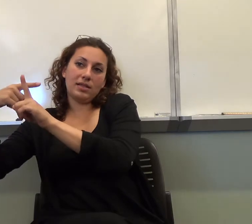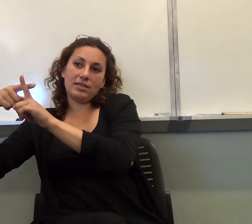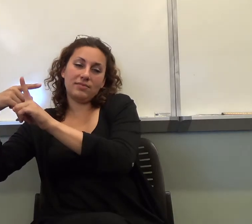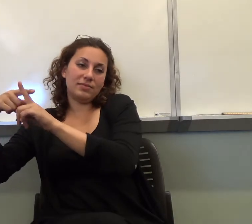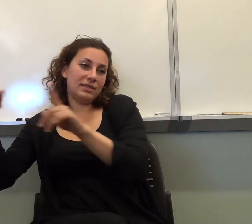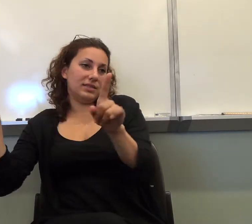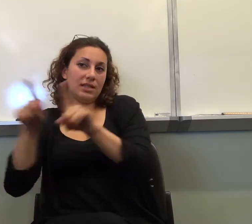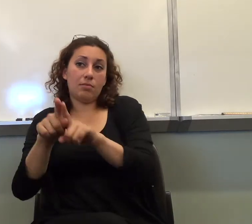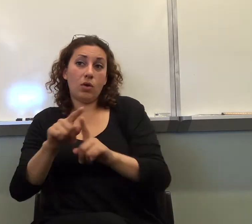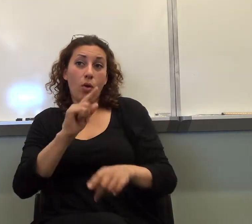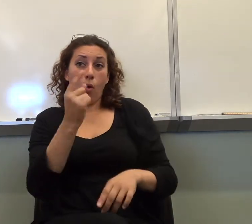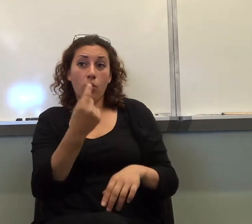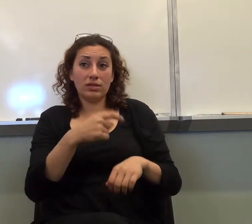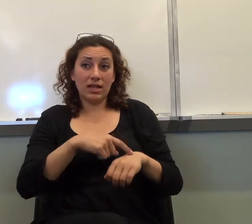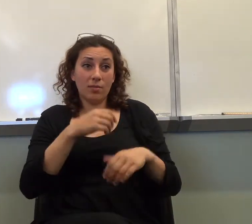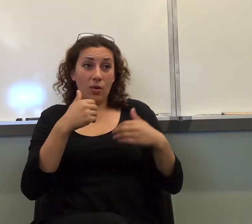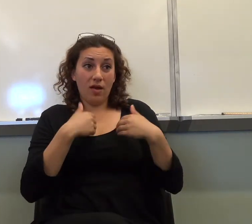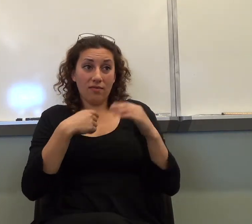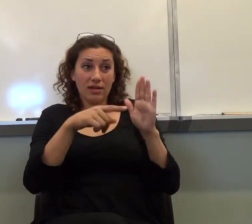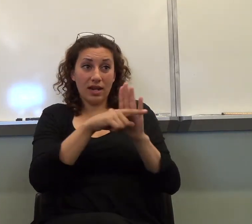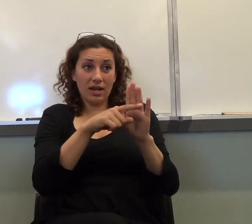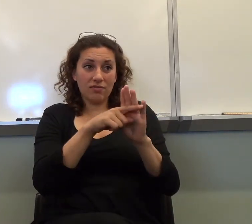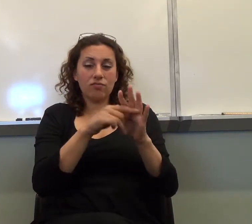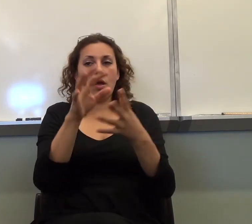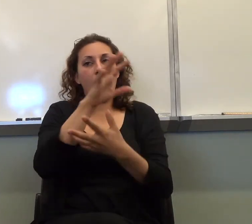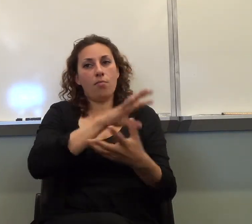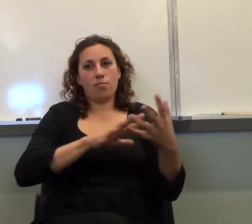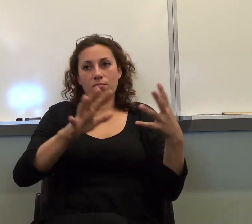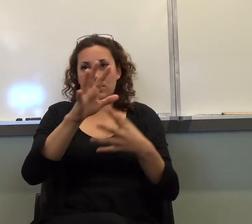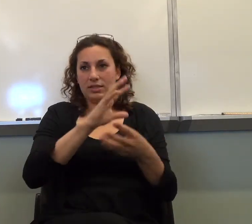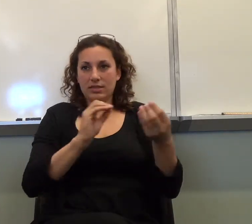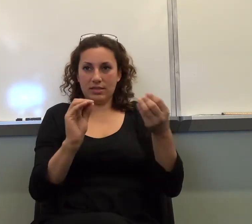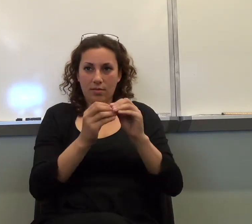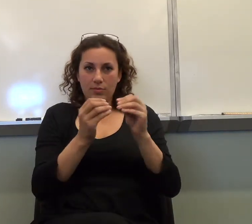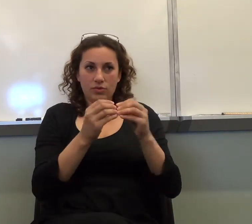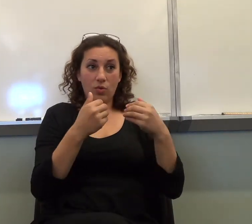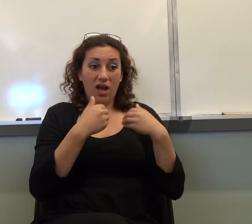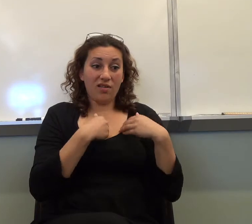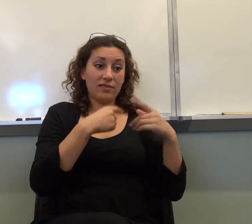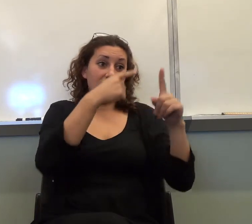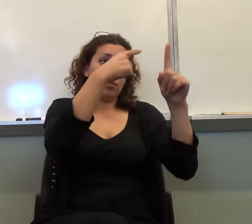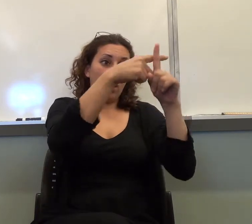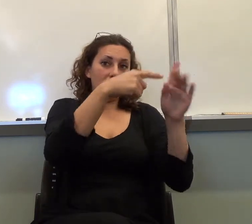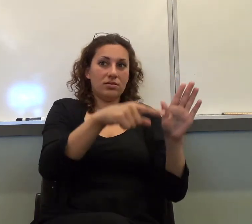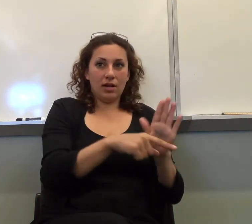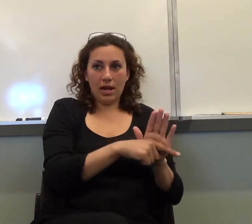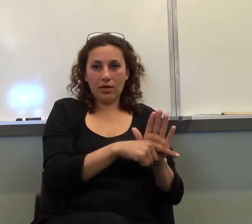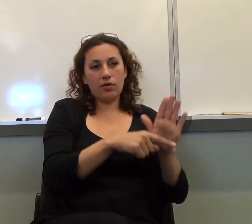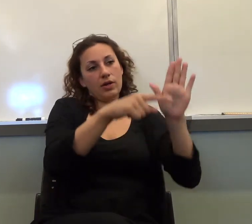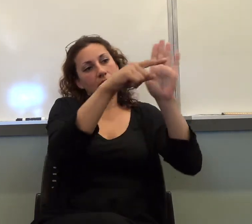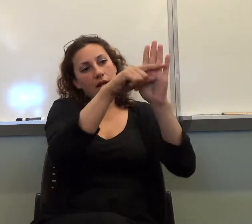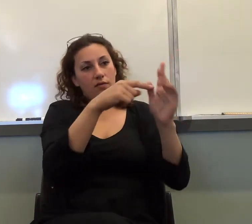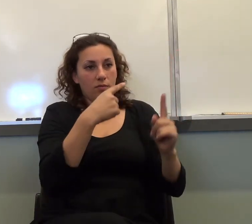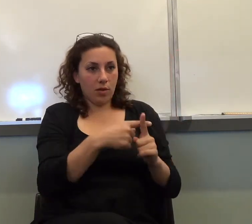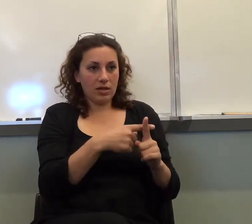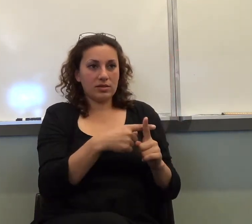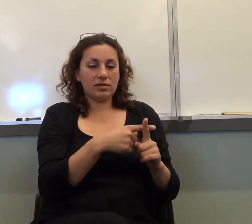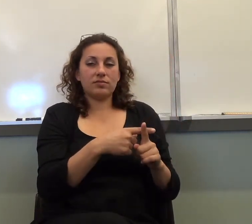you end up with a negative is when you're mixing things up. When you've got one thing that you're dividing that's positive and the other part is negative,